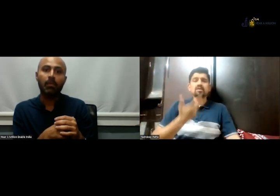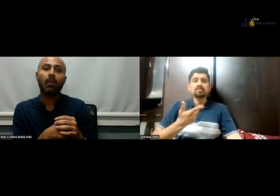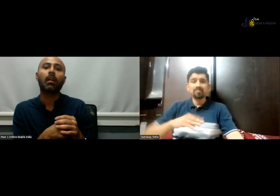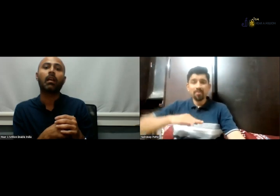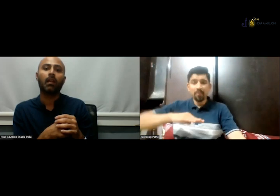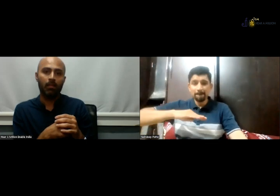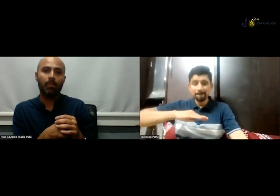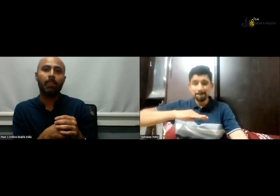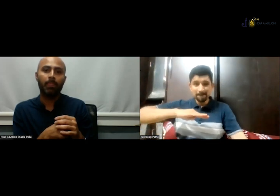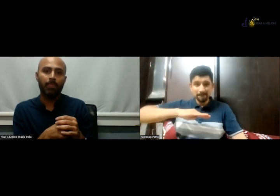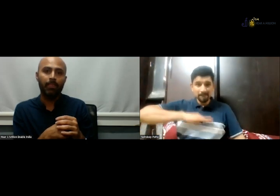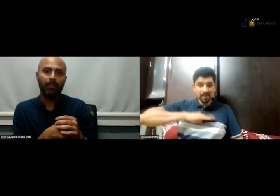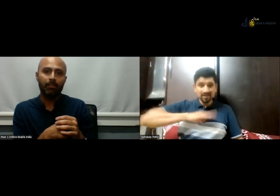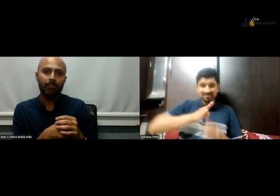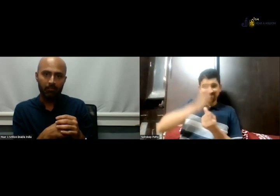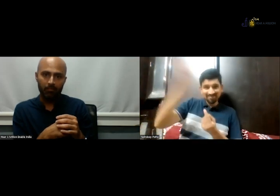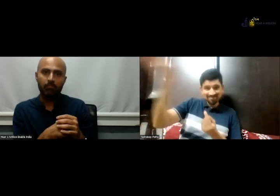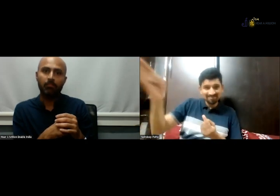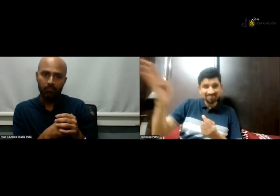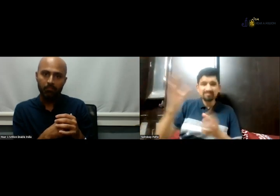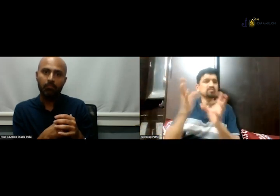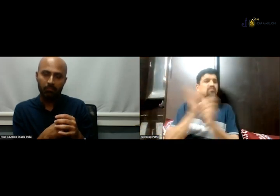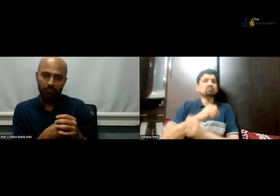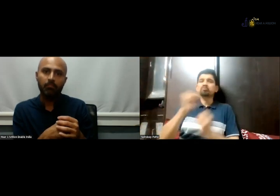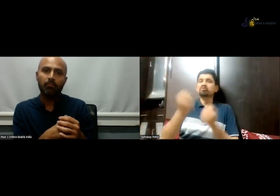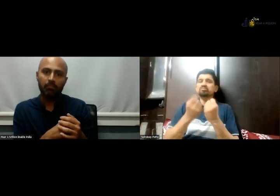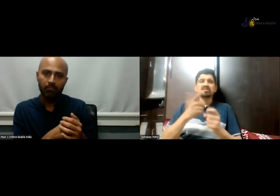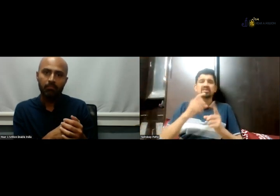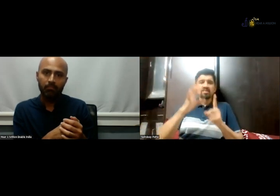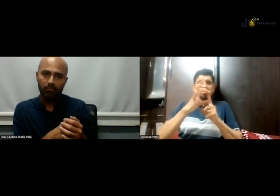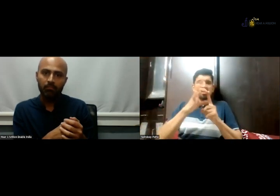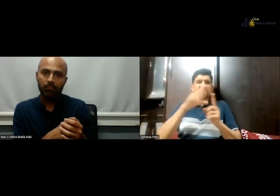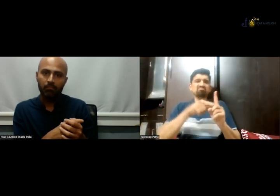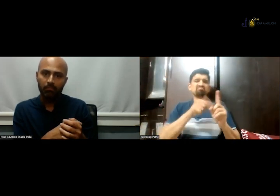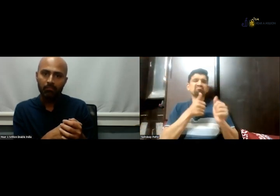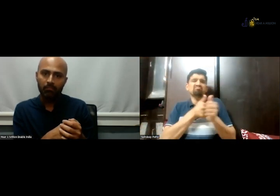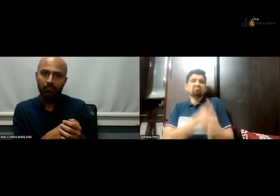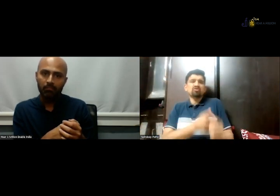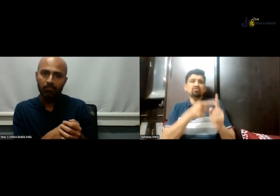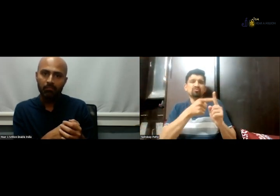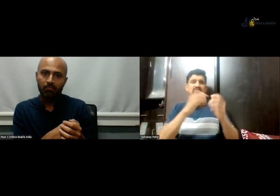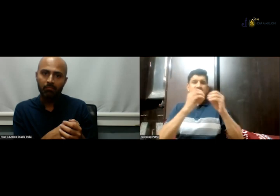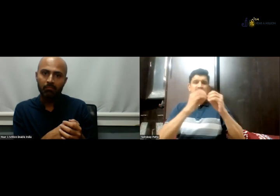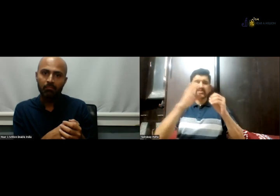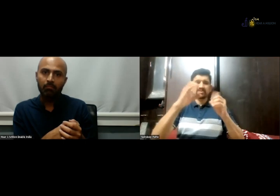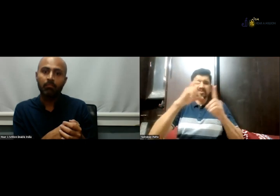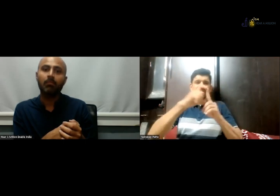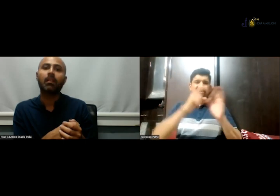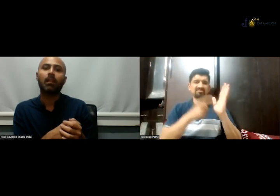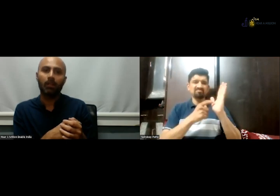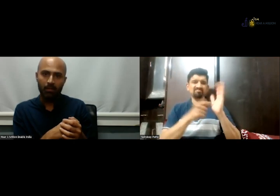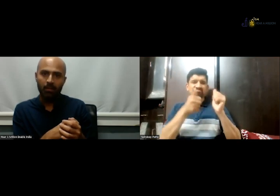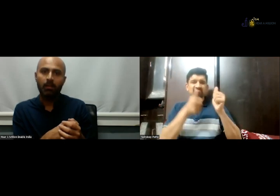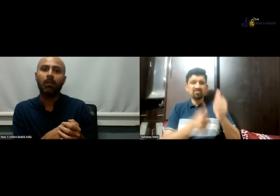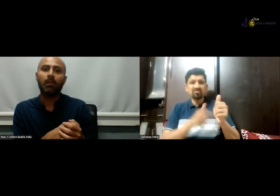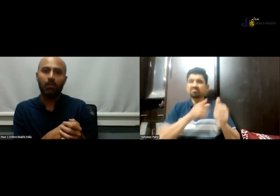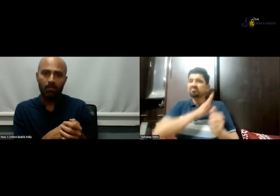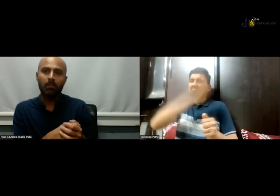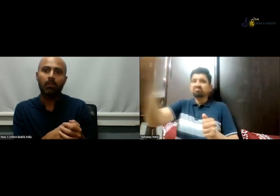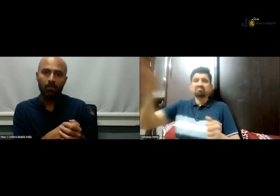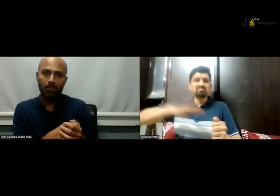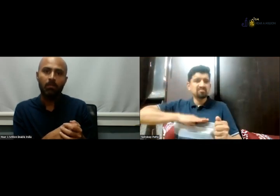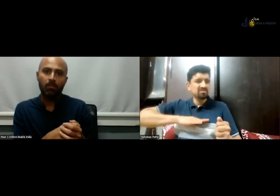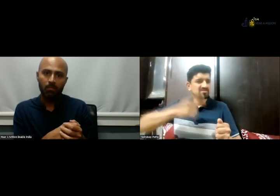she wanted All India Bar Council. So in Maharashtra, she wanted to go for Maharashtra as well. So for